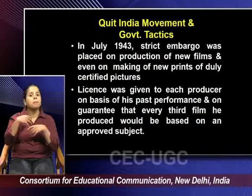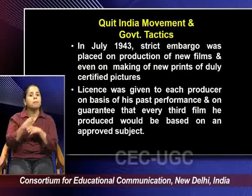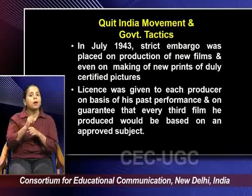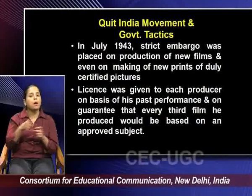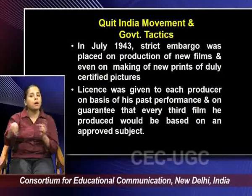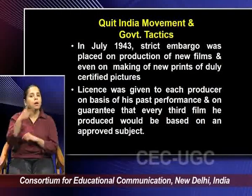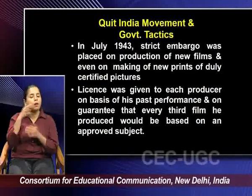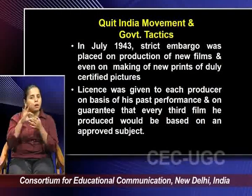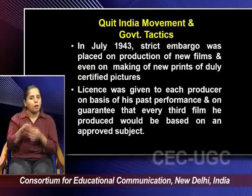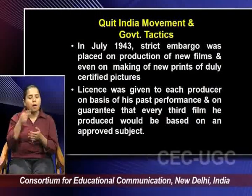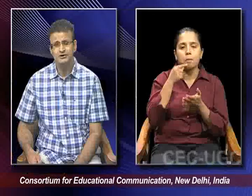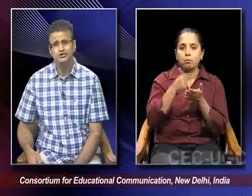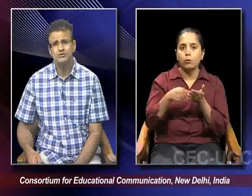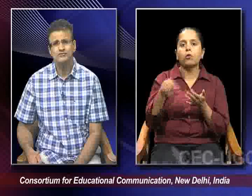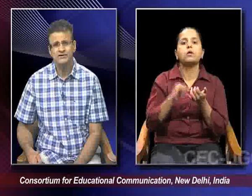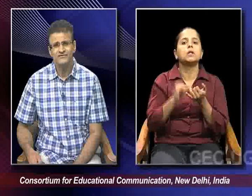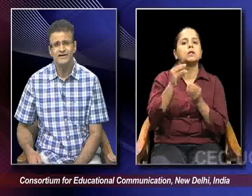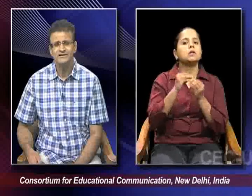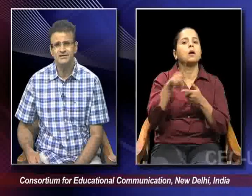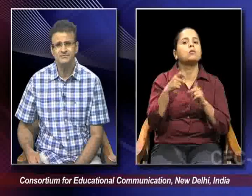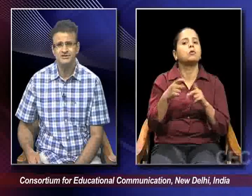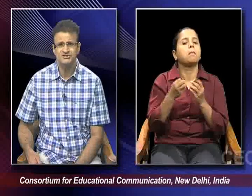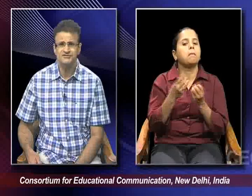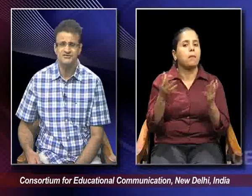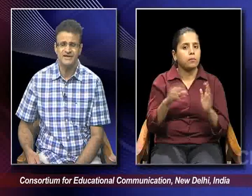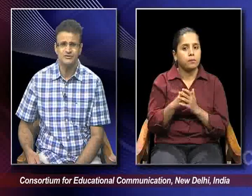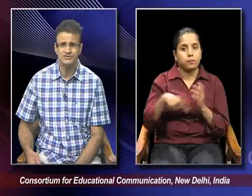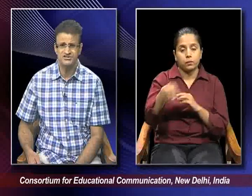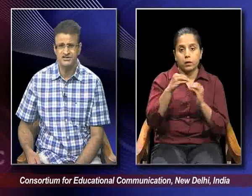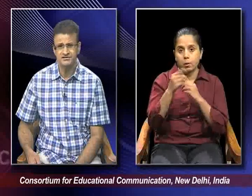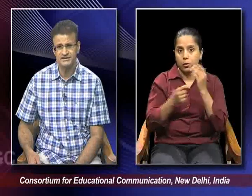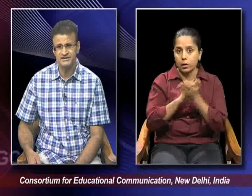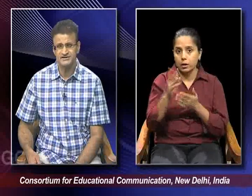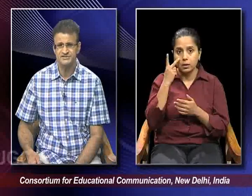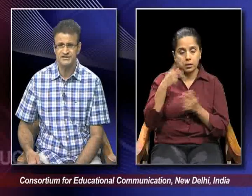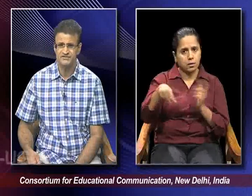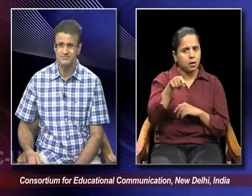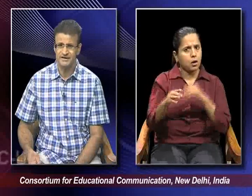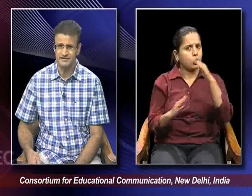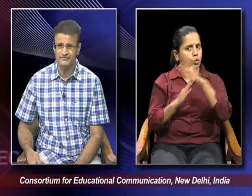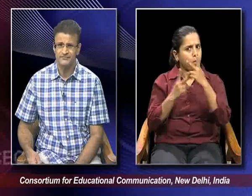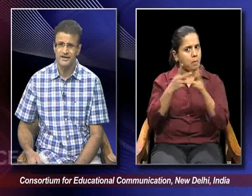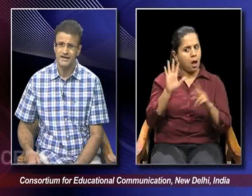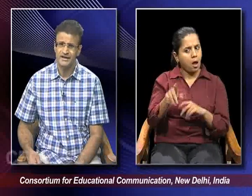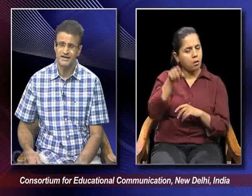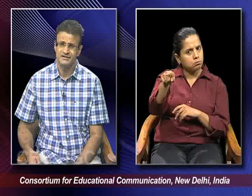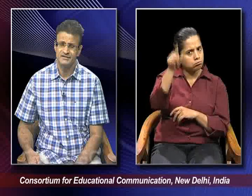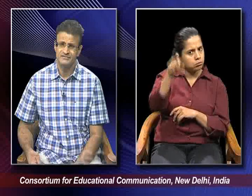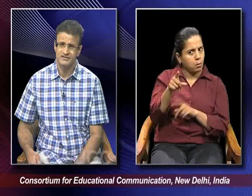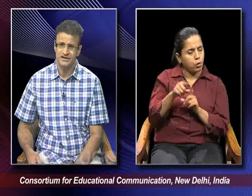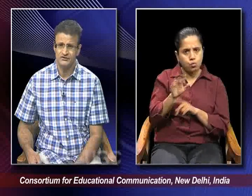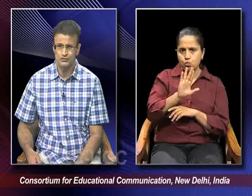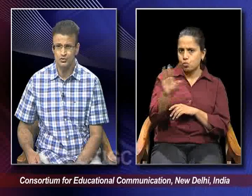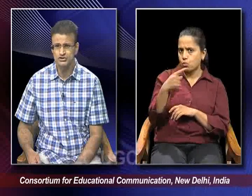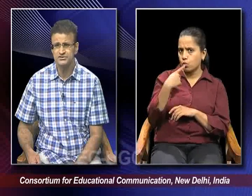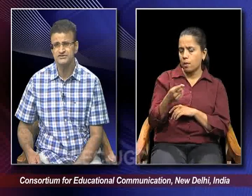on an approved subject. So we find that British, they were trying to restrict the Indians in every manner, and the